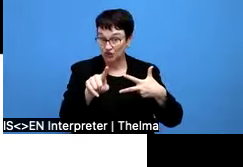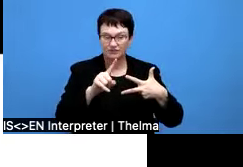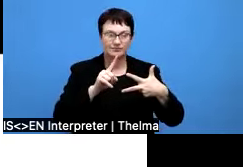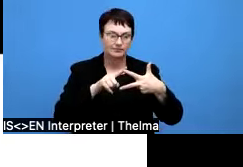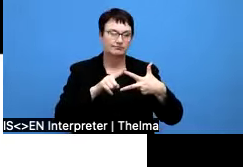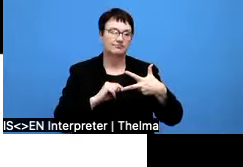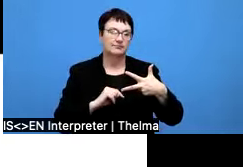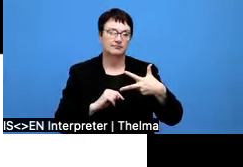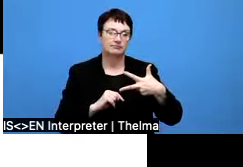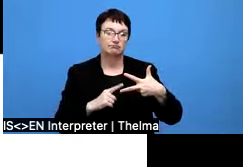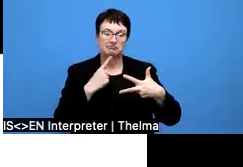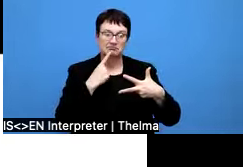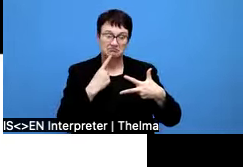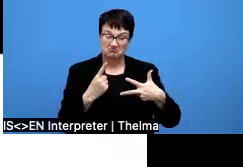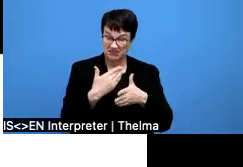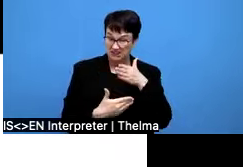are available?